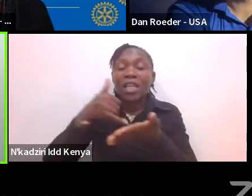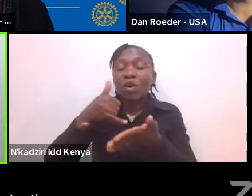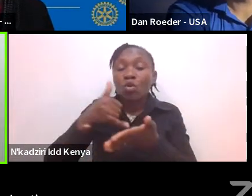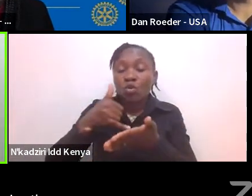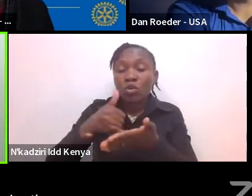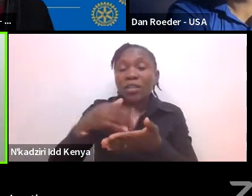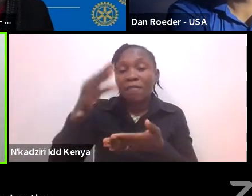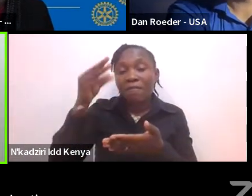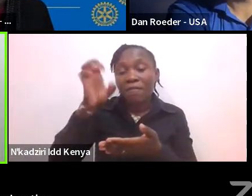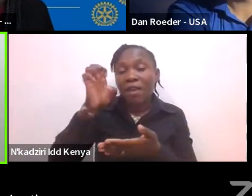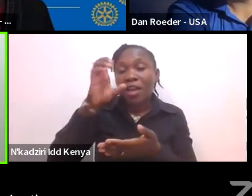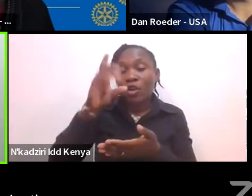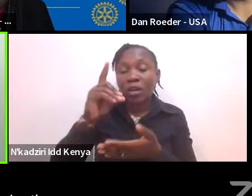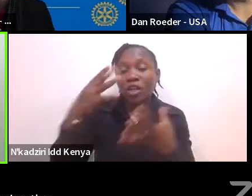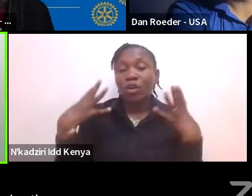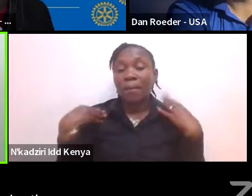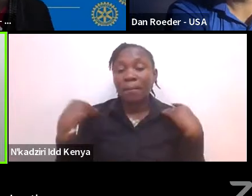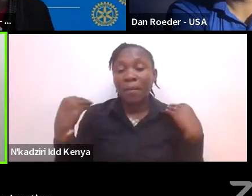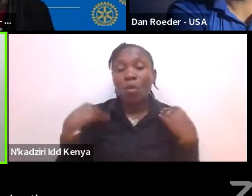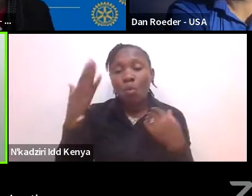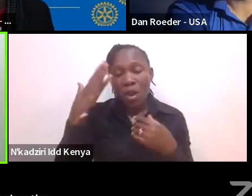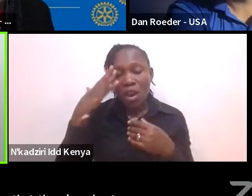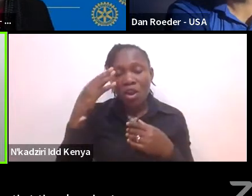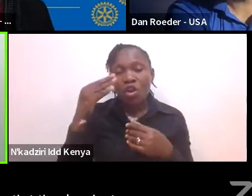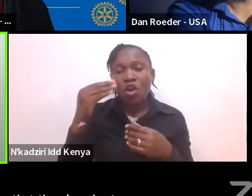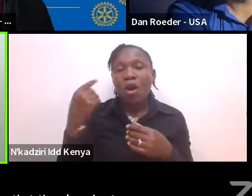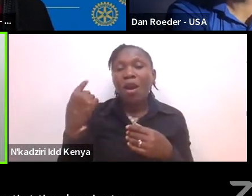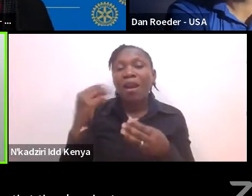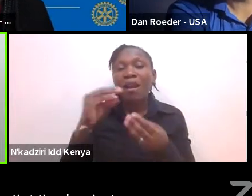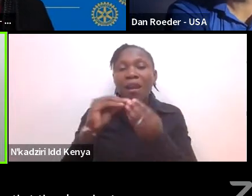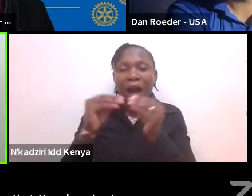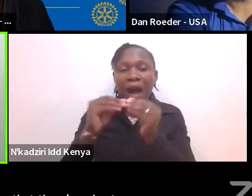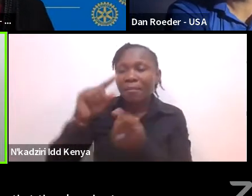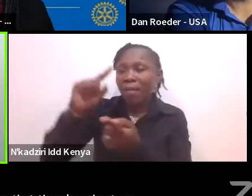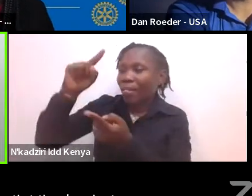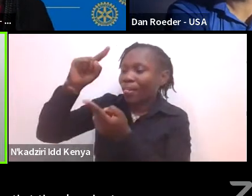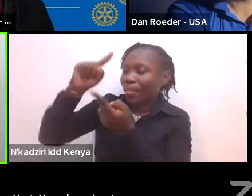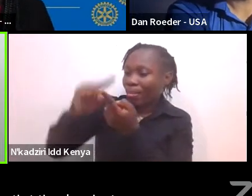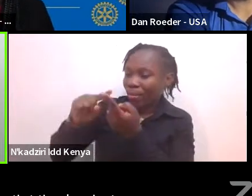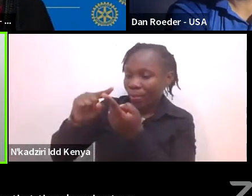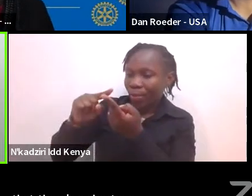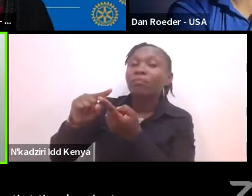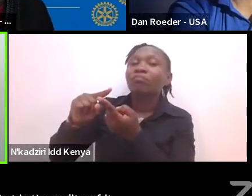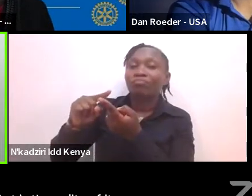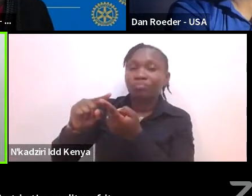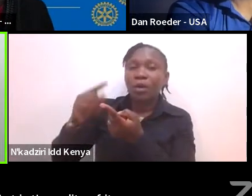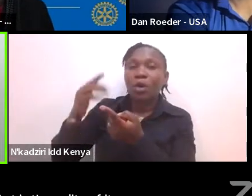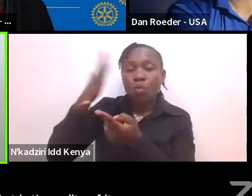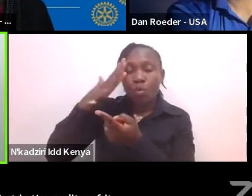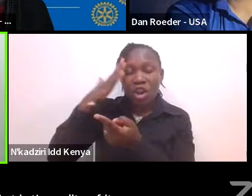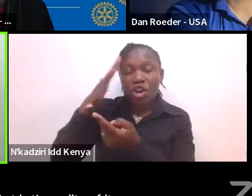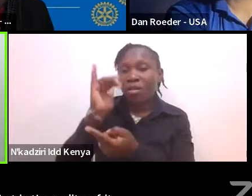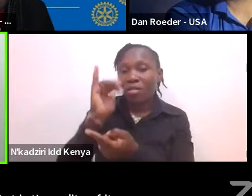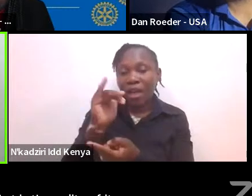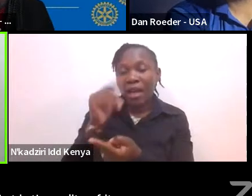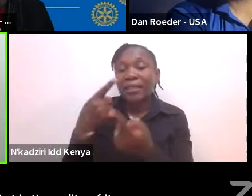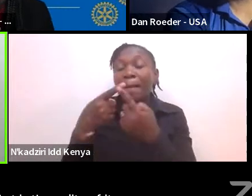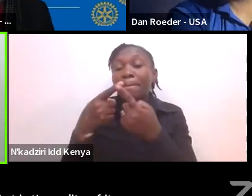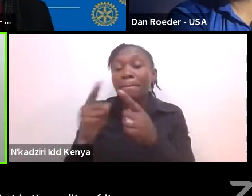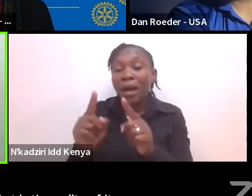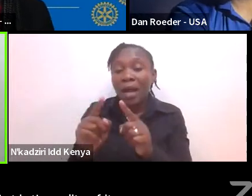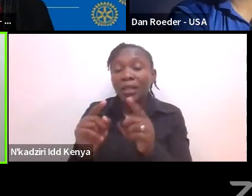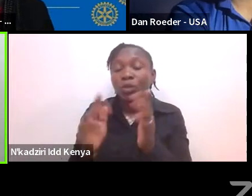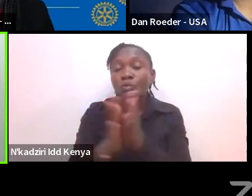that there's a shortage. We do know that is the reality of it. But if we have within our teacher